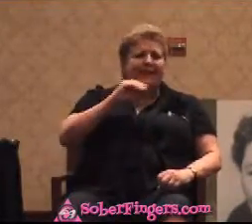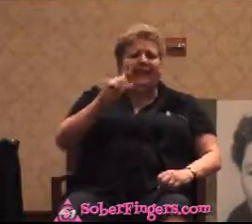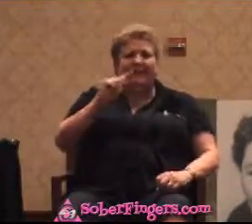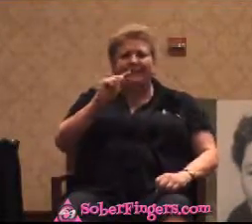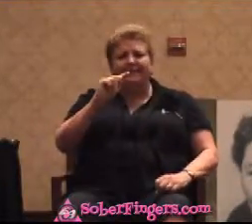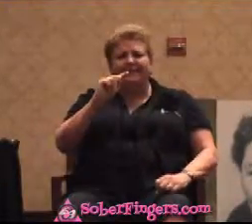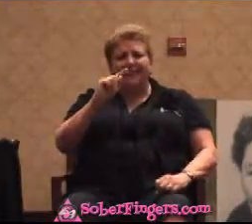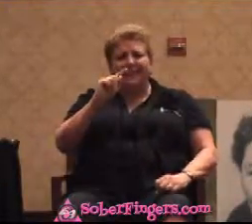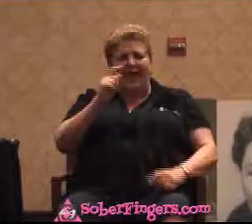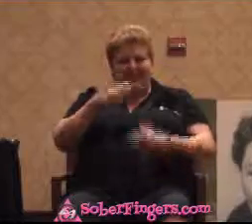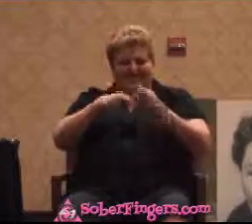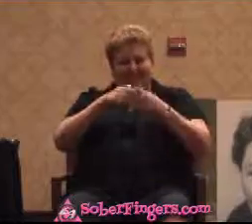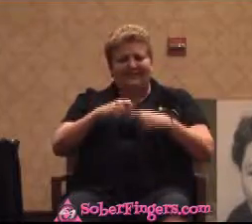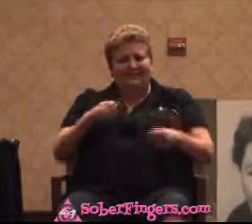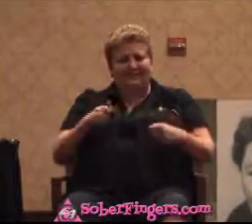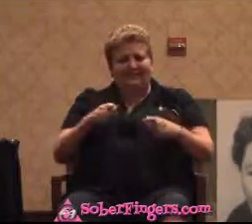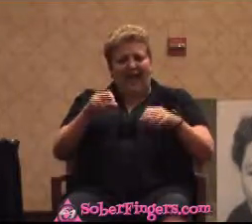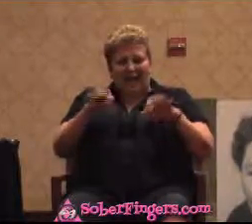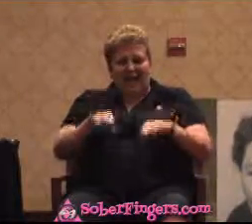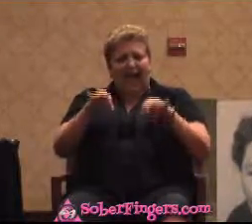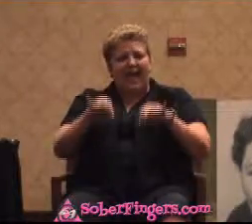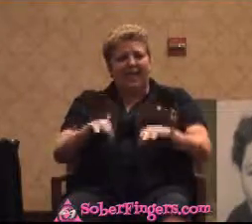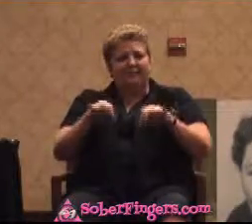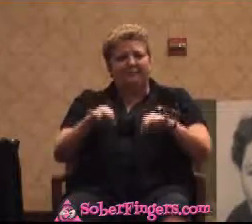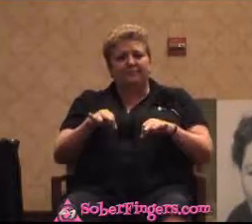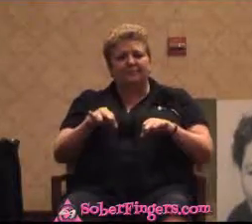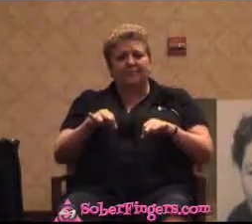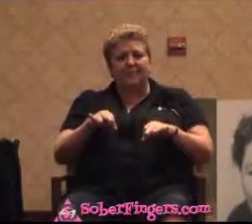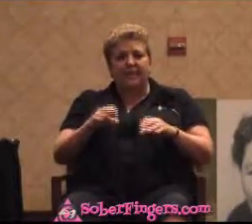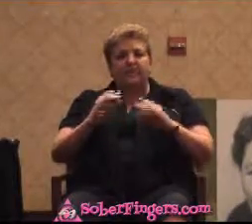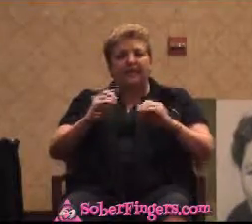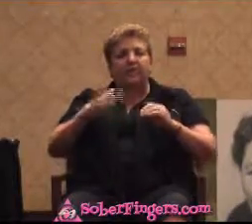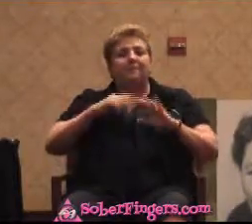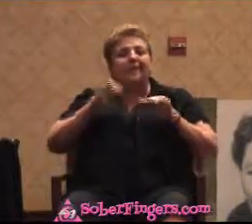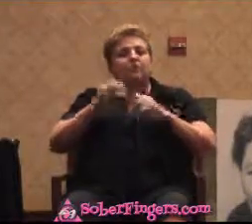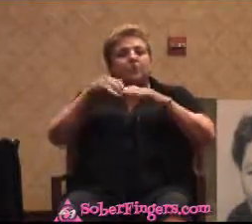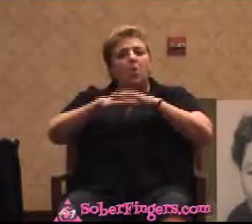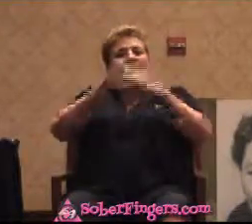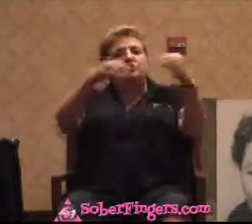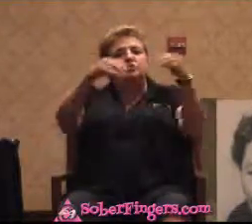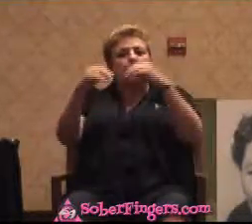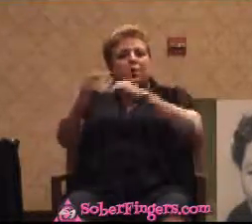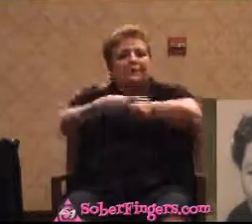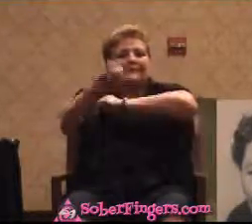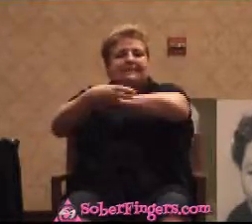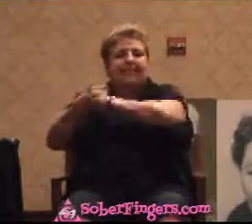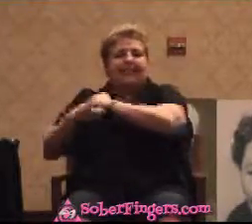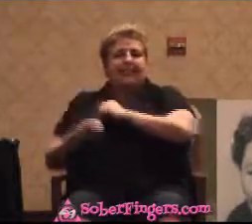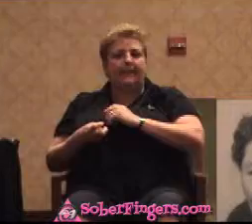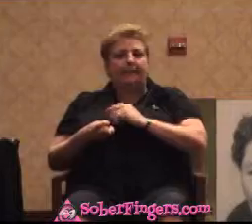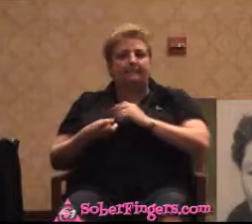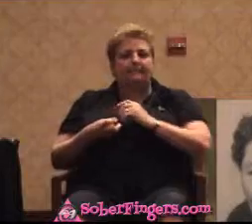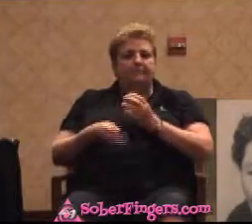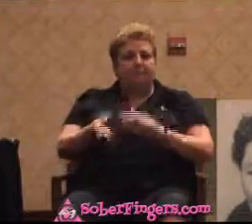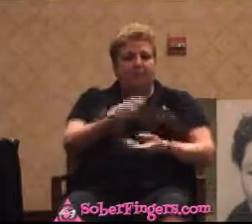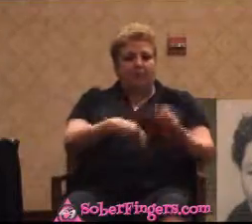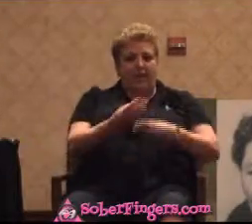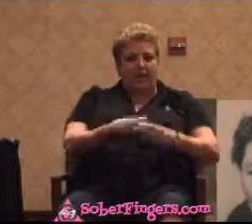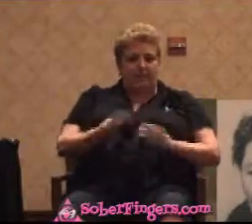And they taught me how to go in department stores and steal merchandise. by wrapping it up and sticking it down in a girdle